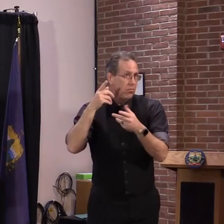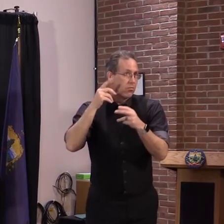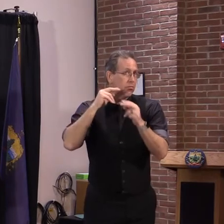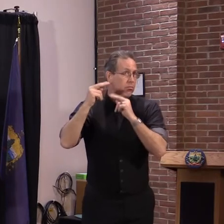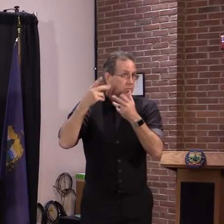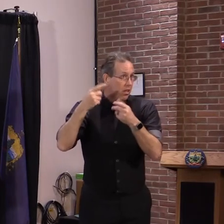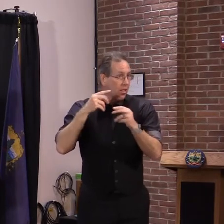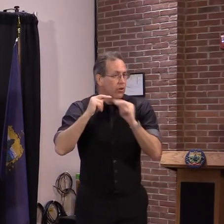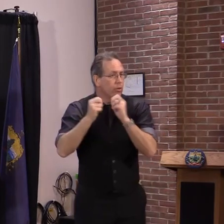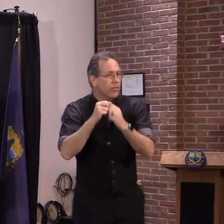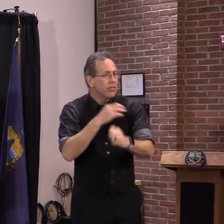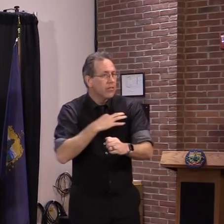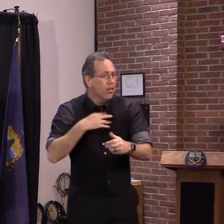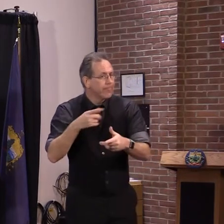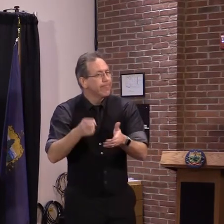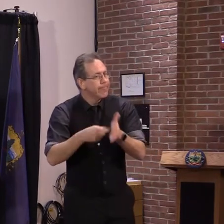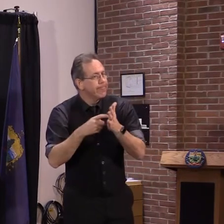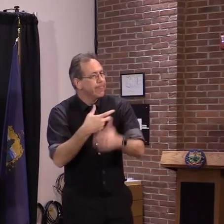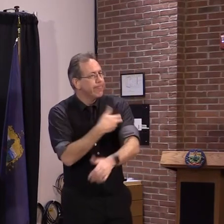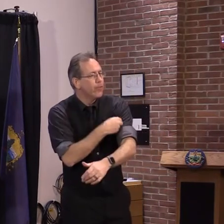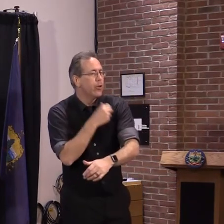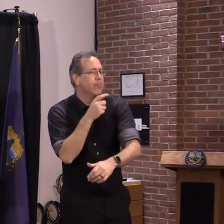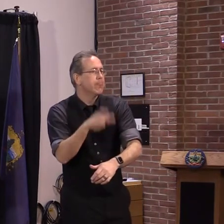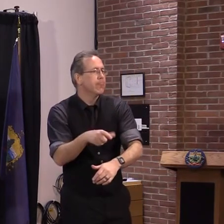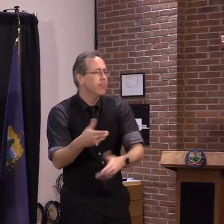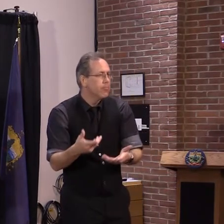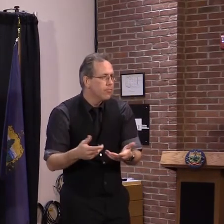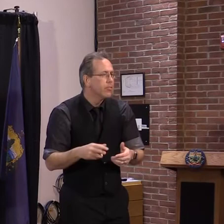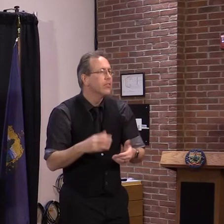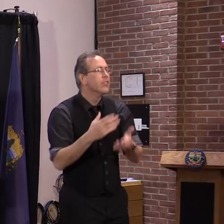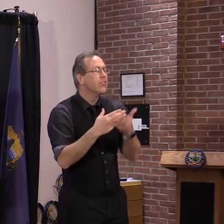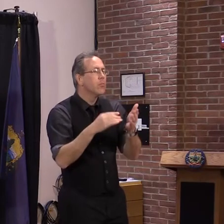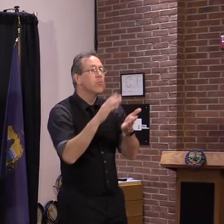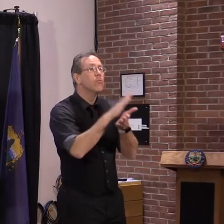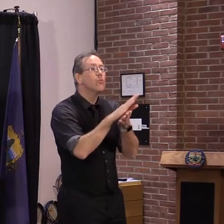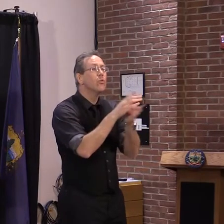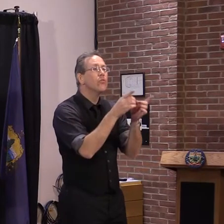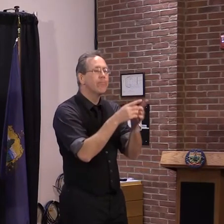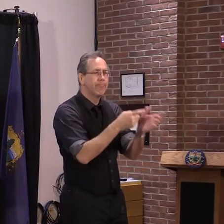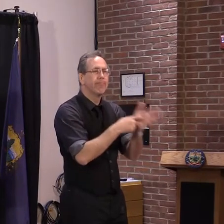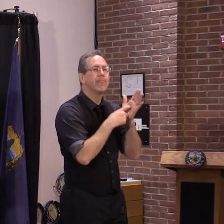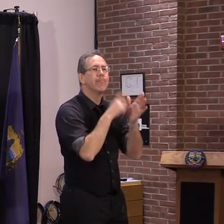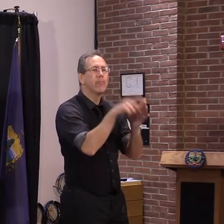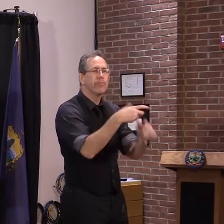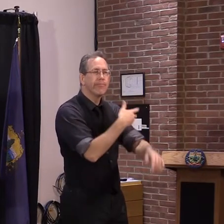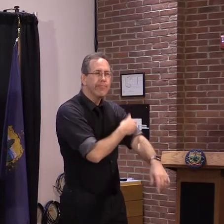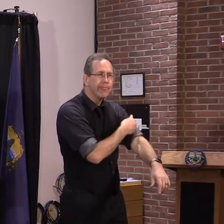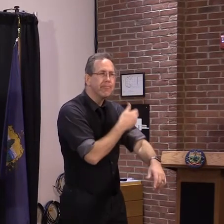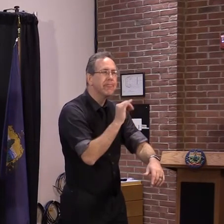handful of districts have moved forward with that, basically leveraging their employer-employee relationship to require